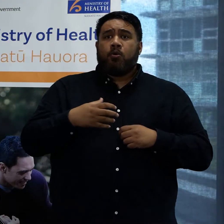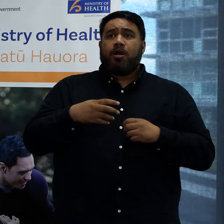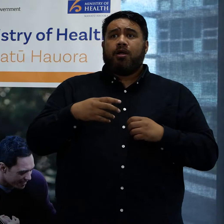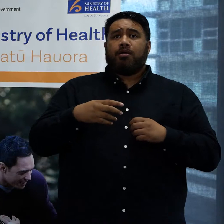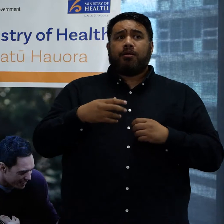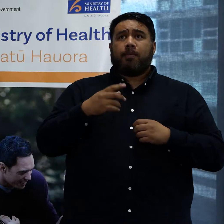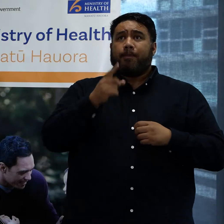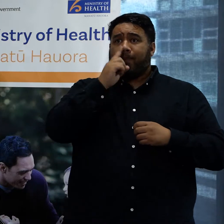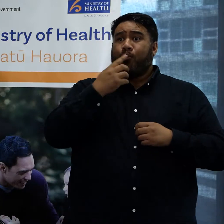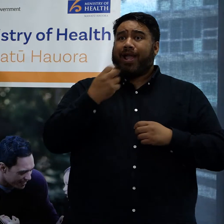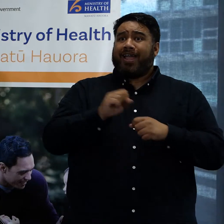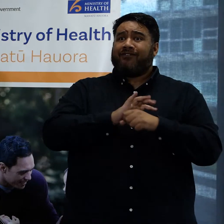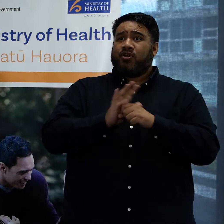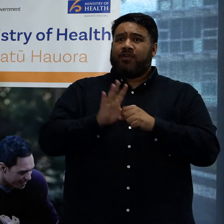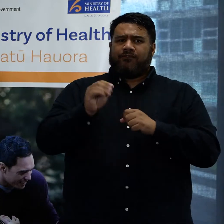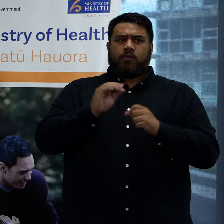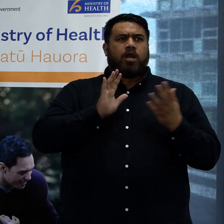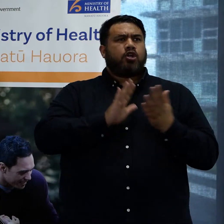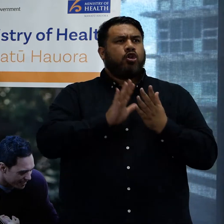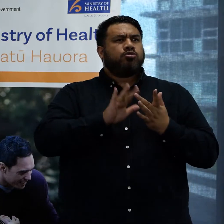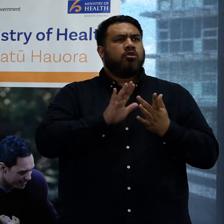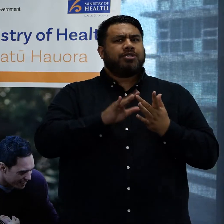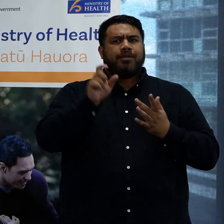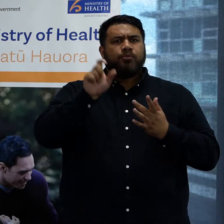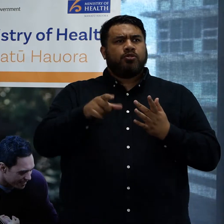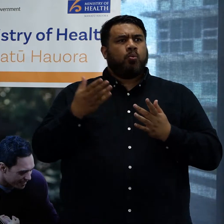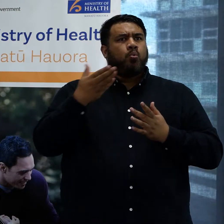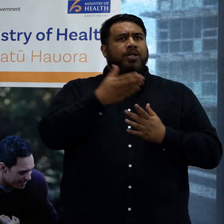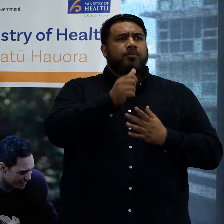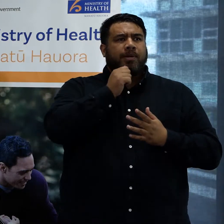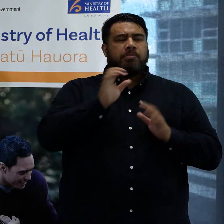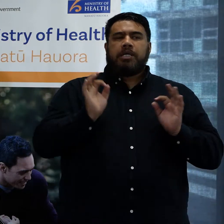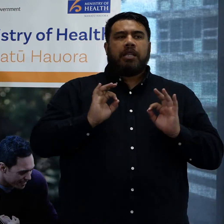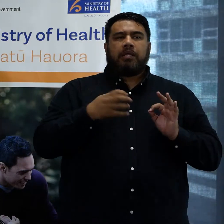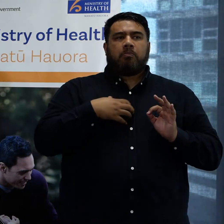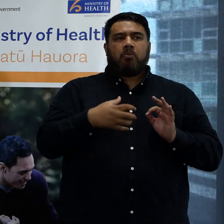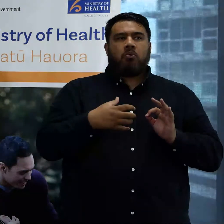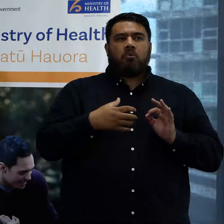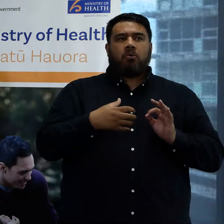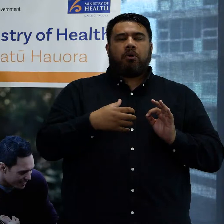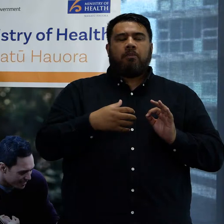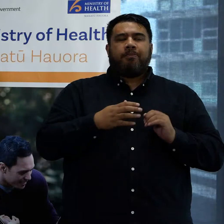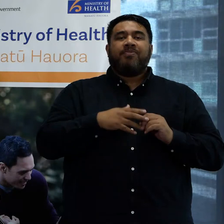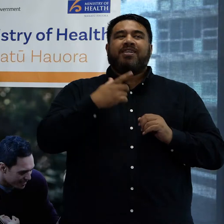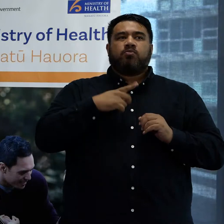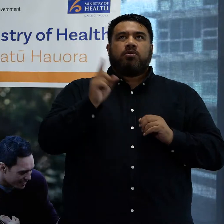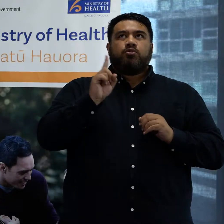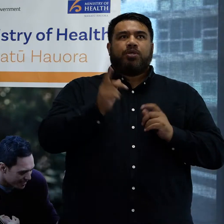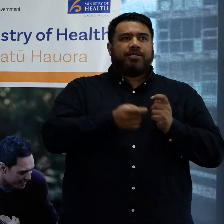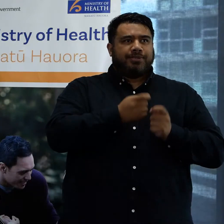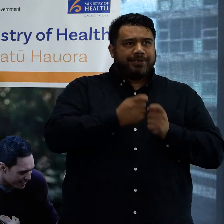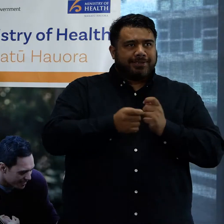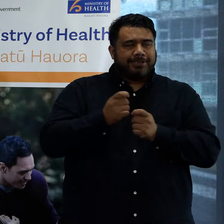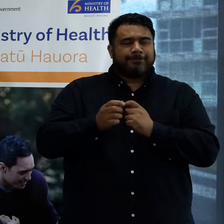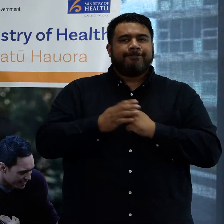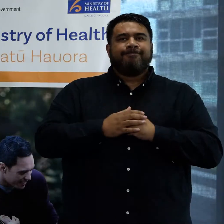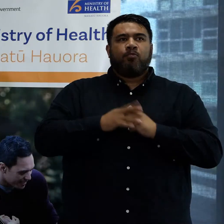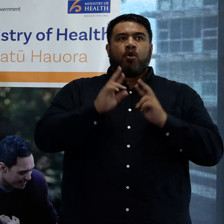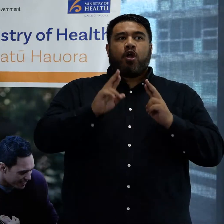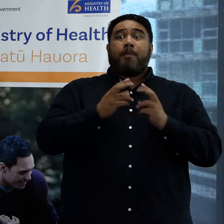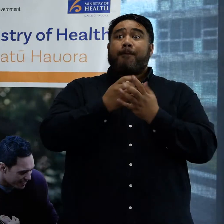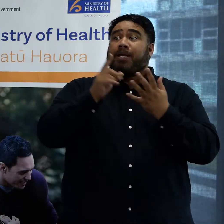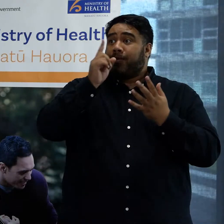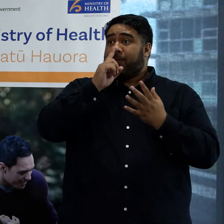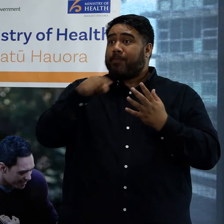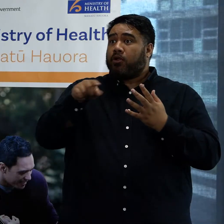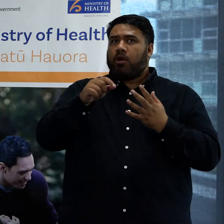positive tests there from any of the close contacts. And of course, that's why we're doing the testing today. I hope as many people as possible